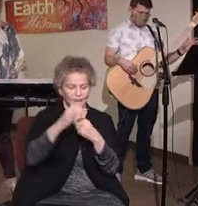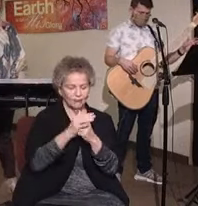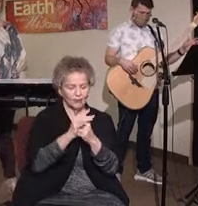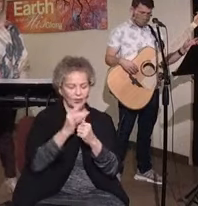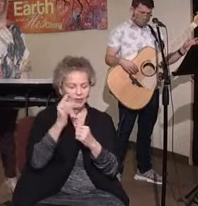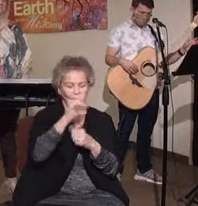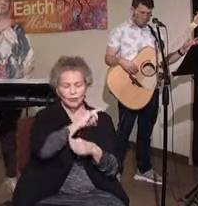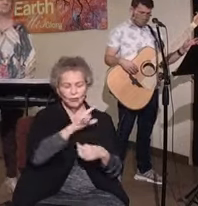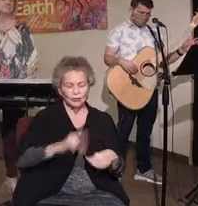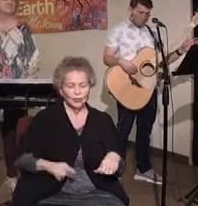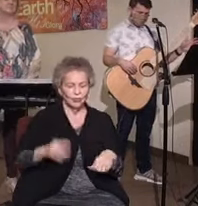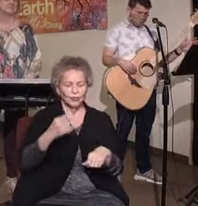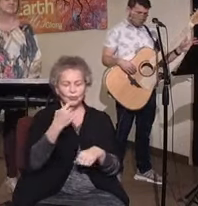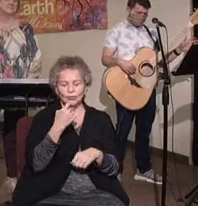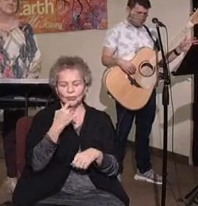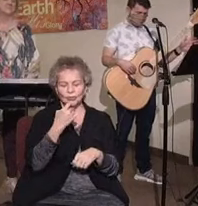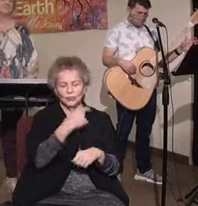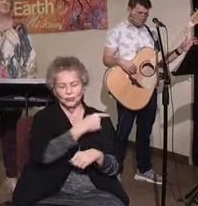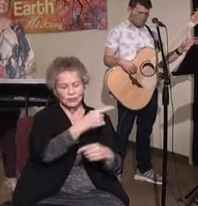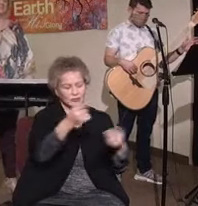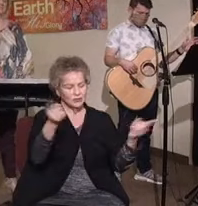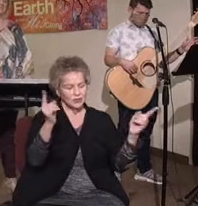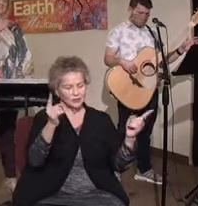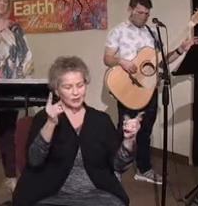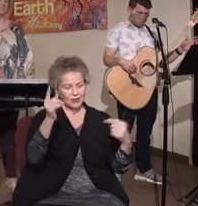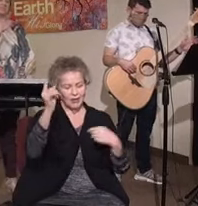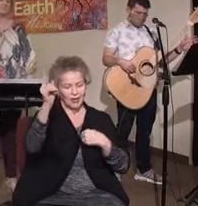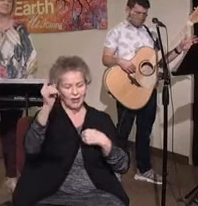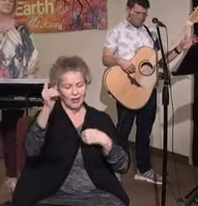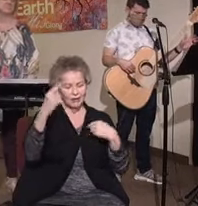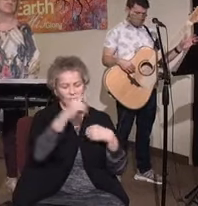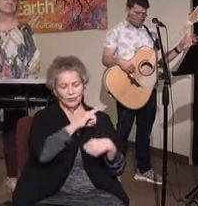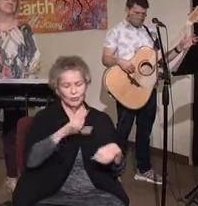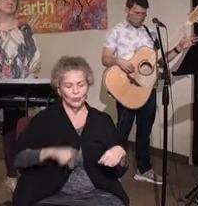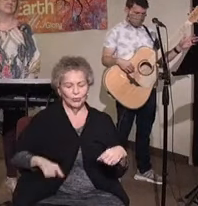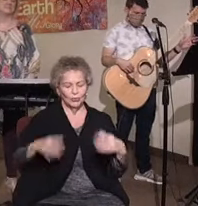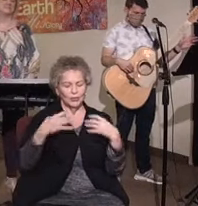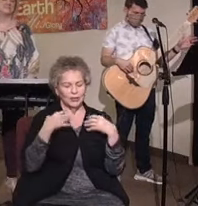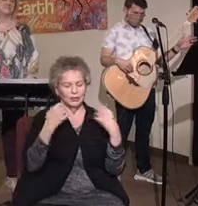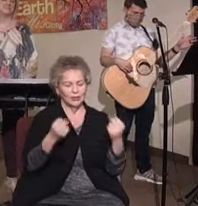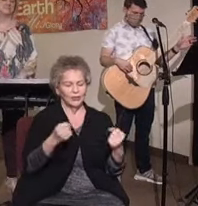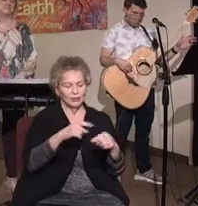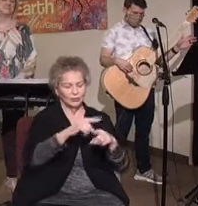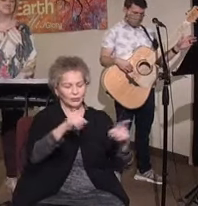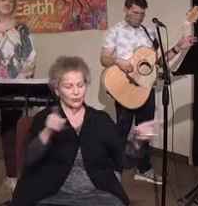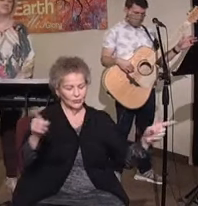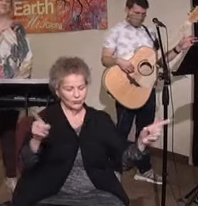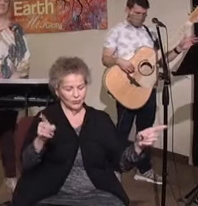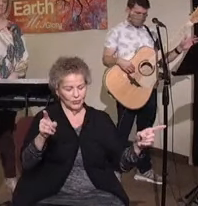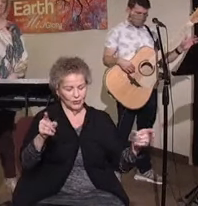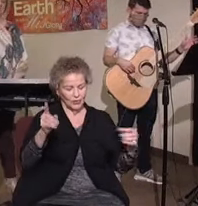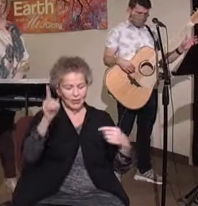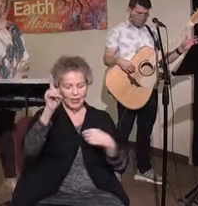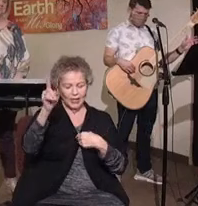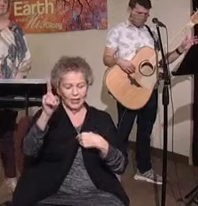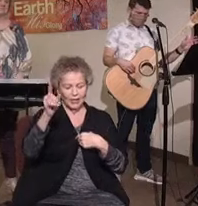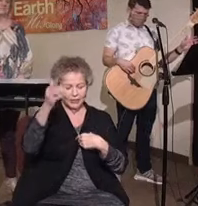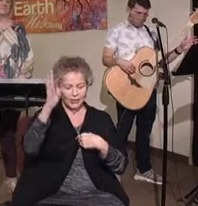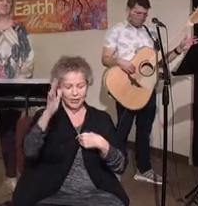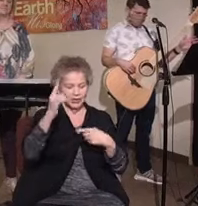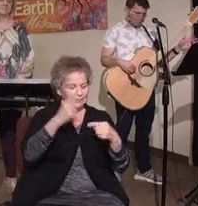you said, I am the Lord that healeth thee. You said, I am a God that cannot